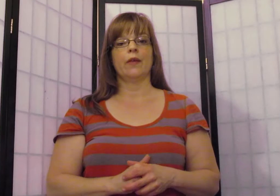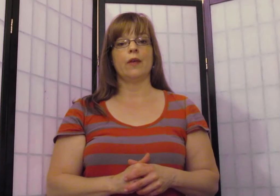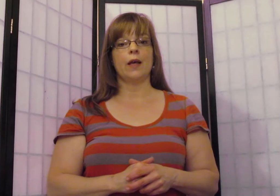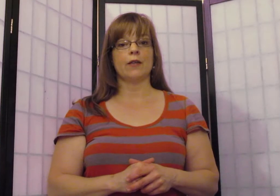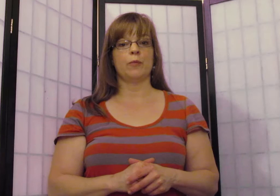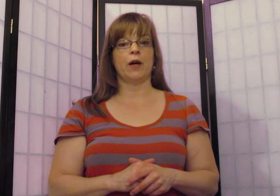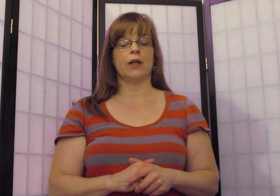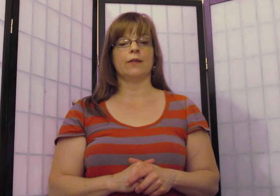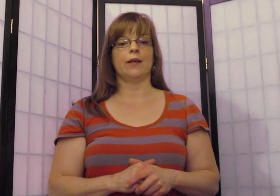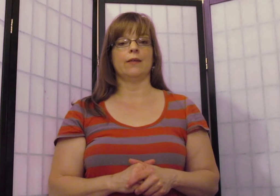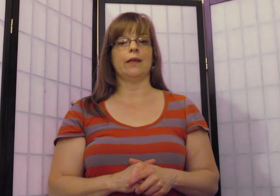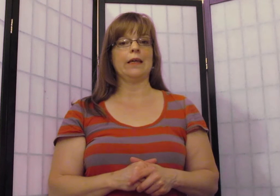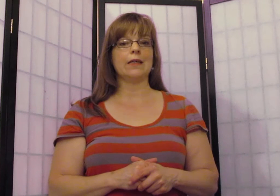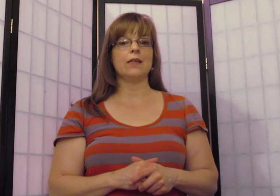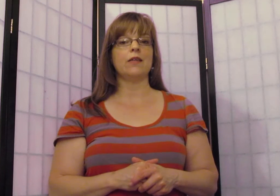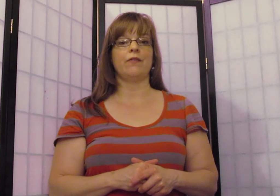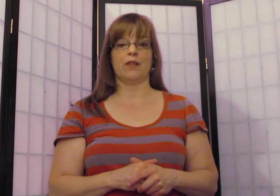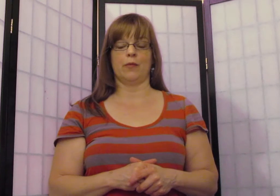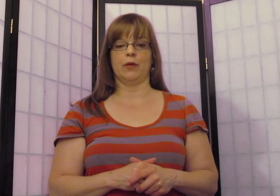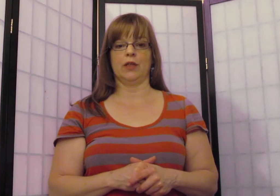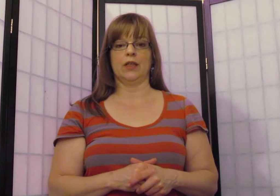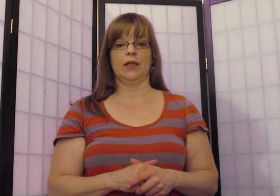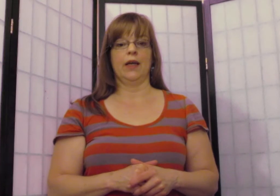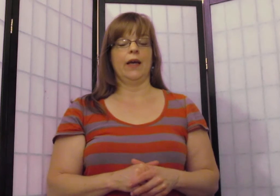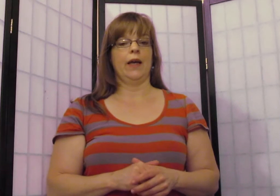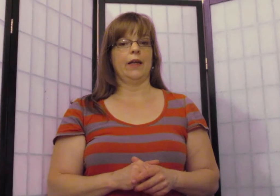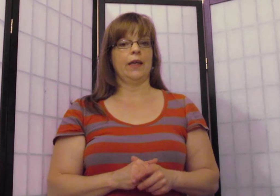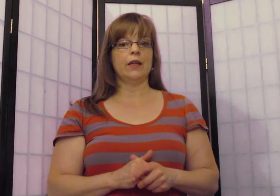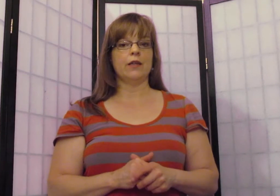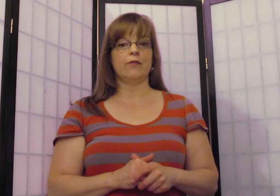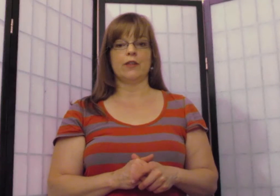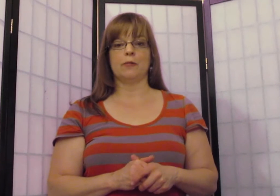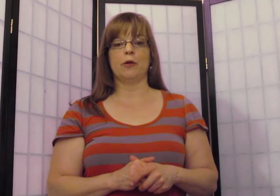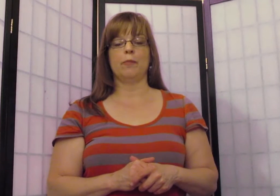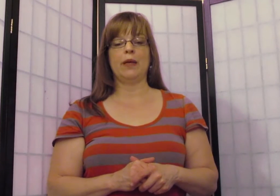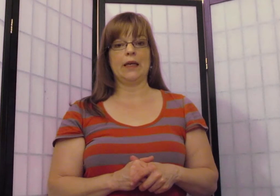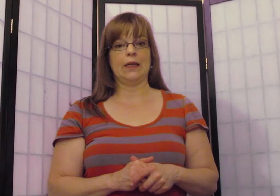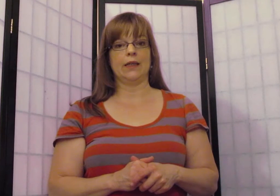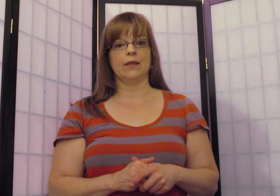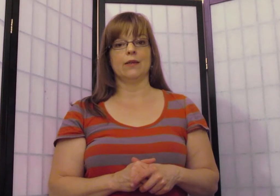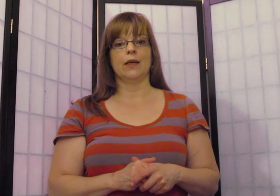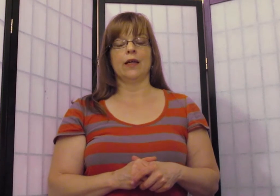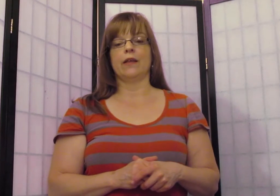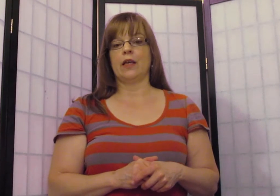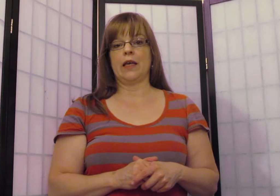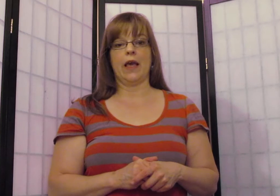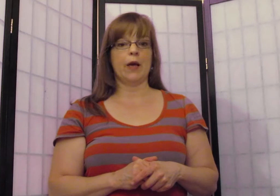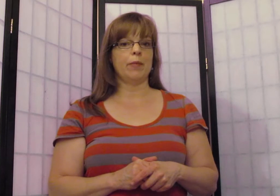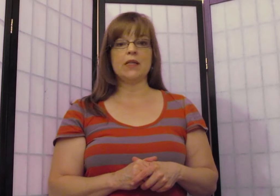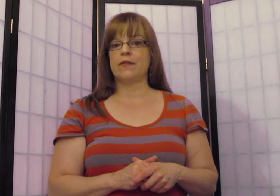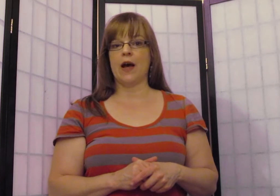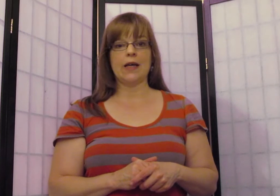The next part says indivisible. And indivisible means that it can't be divided